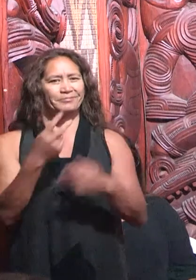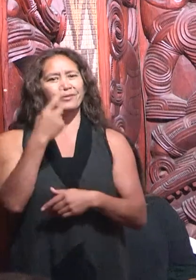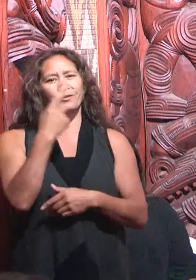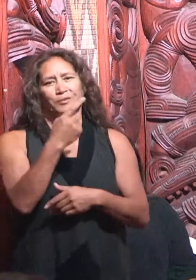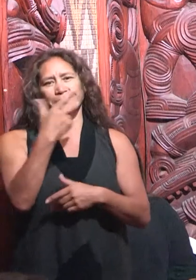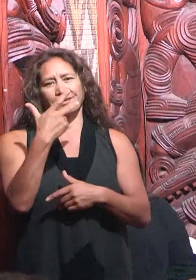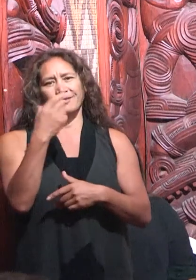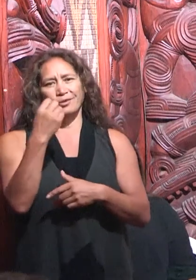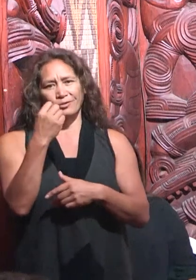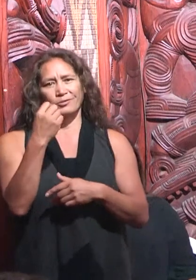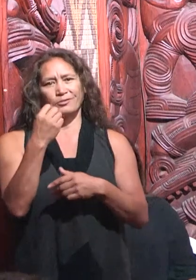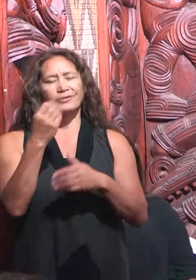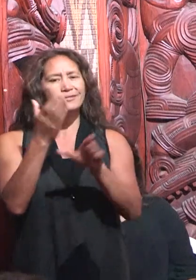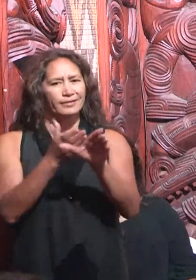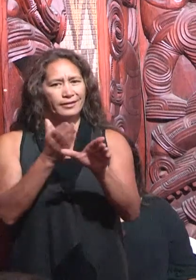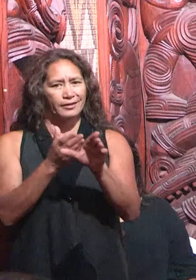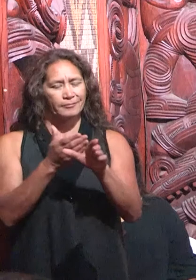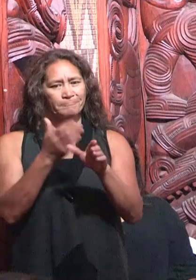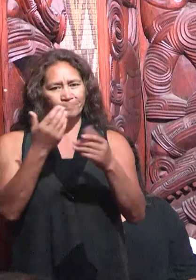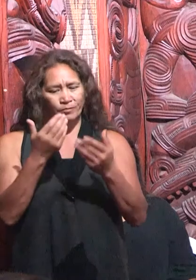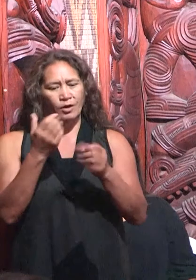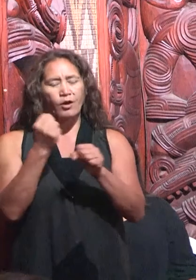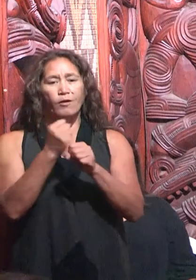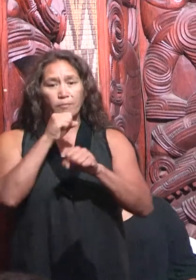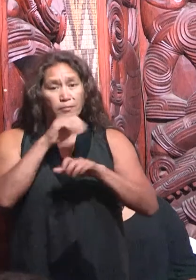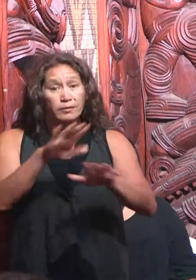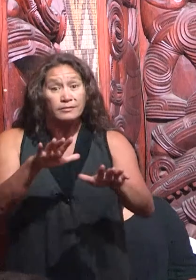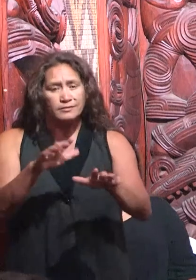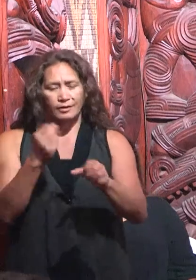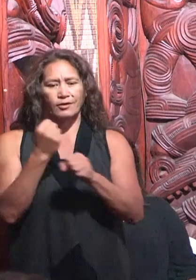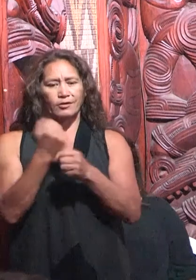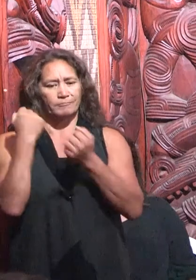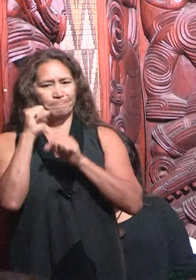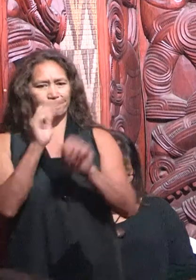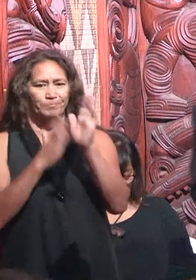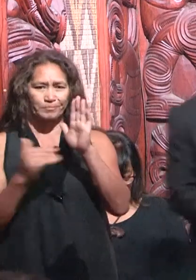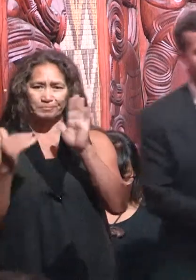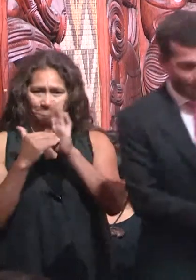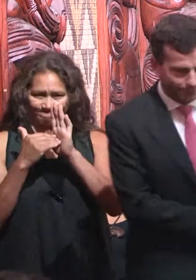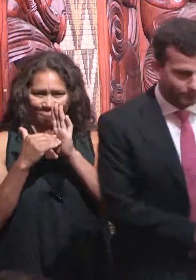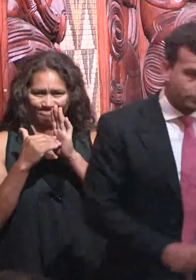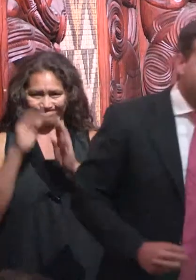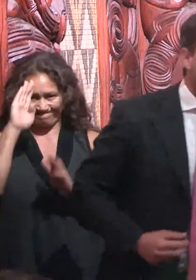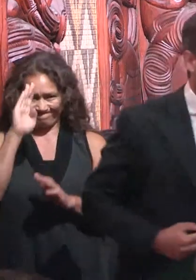181st year. God bless and God defend New Zealand. Ka kite.